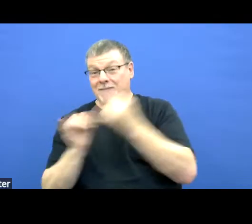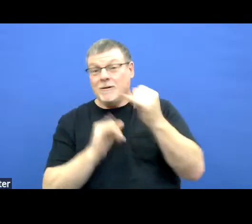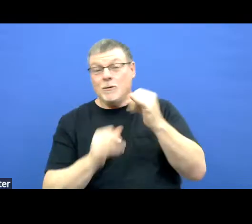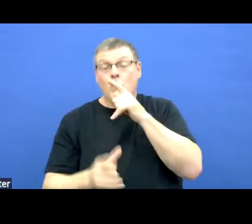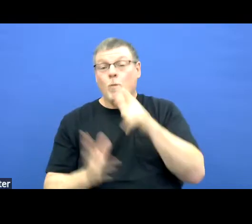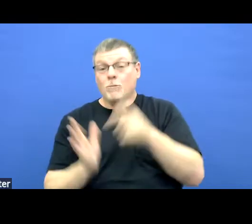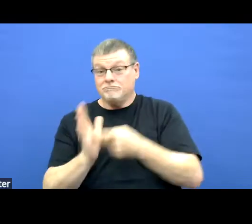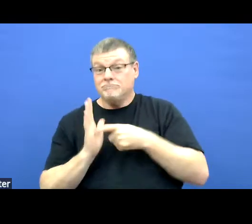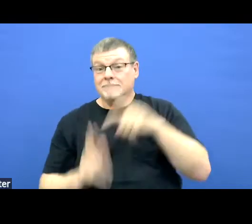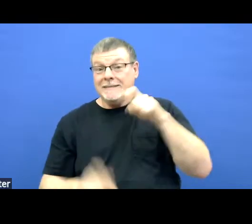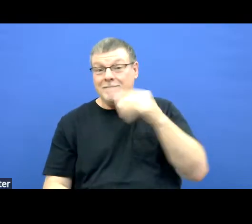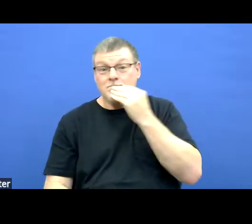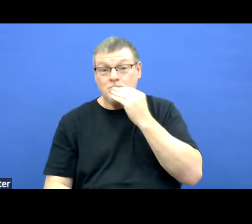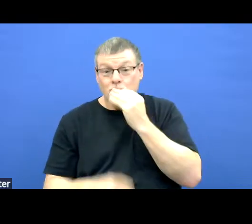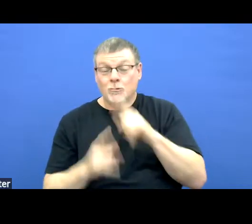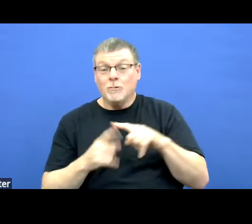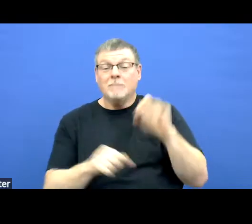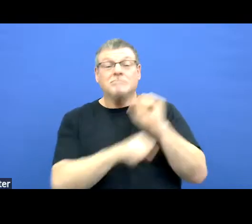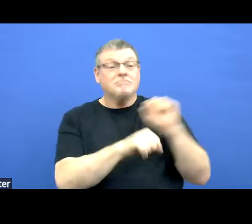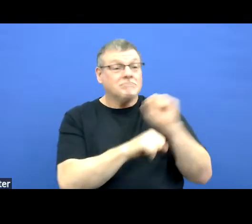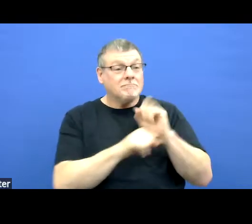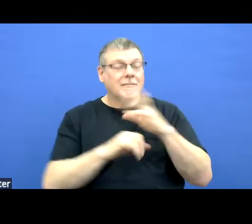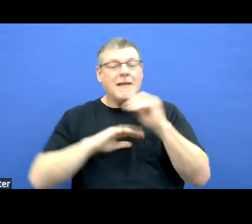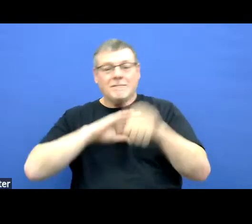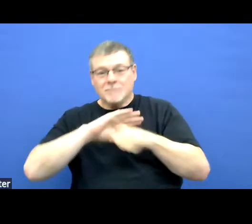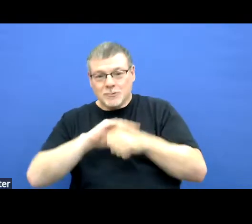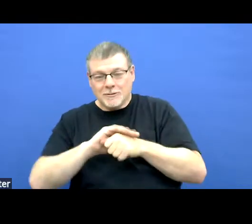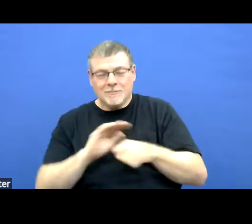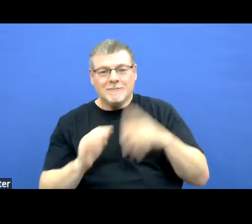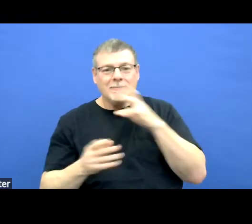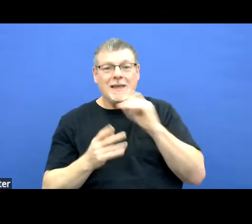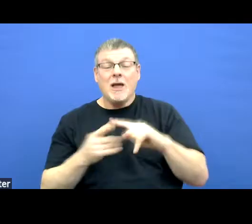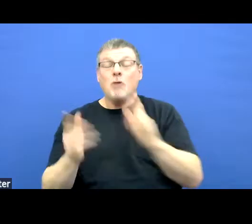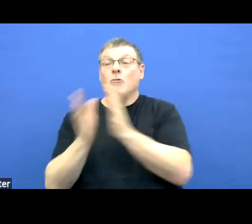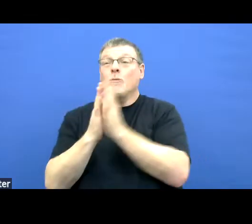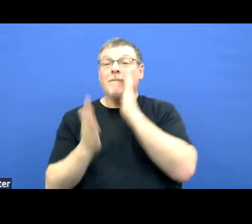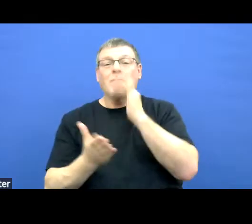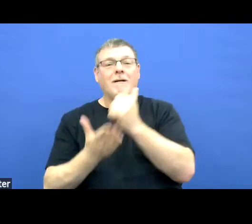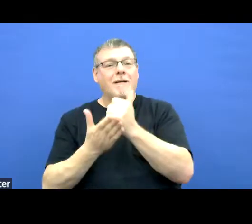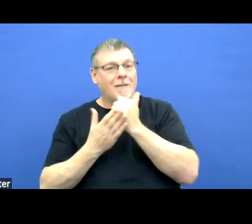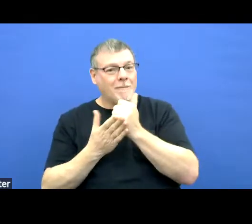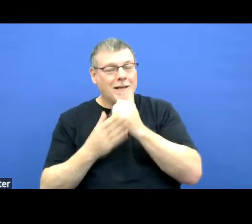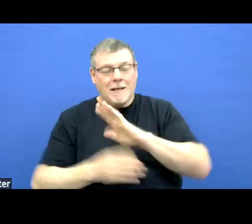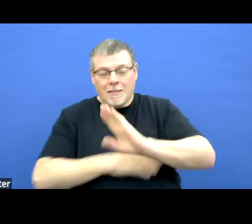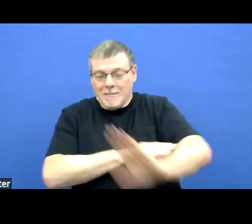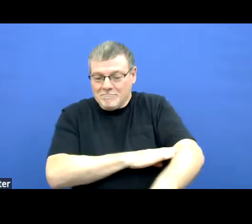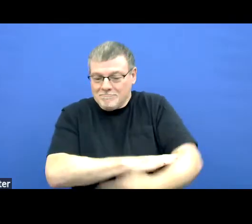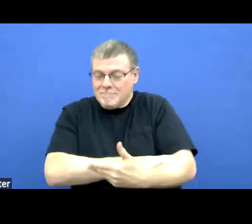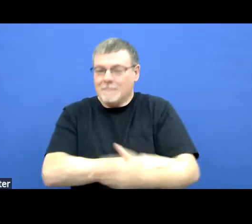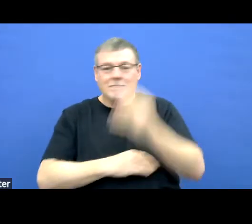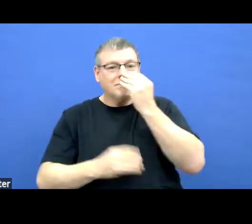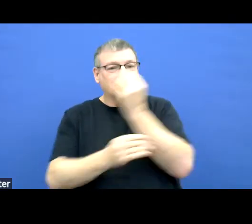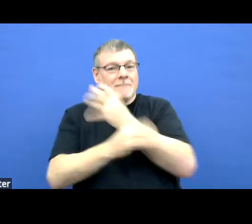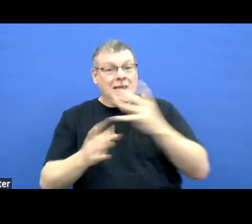food, employment, shelter, and comfort. Requests for help even come in the middle of the night from someone needing shelter from